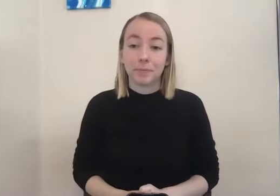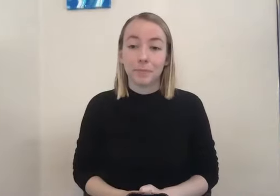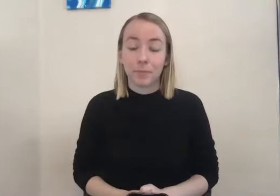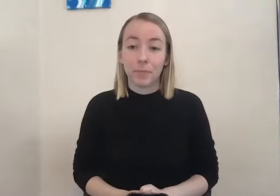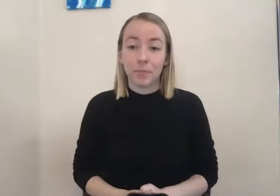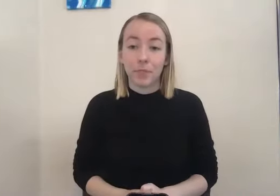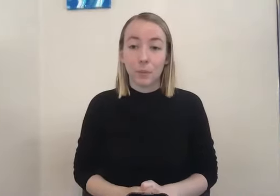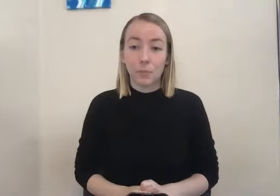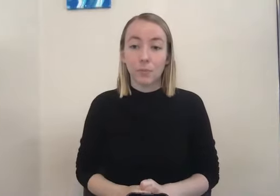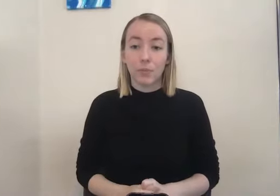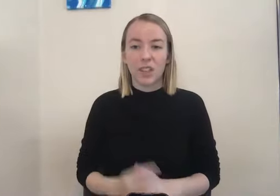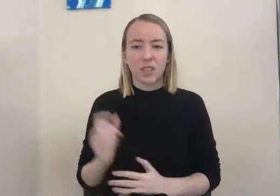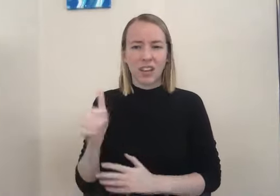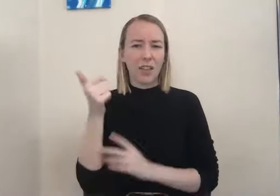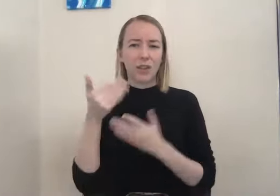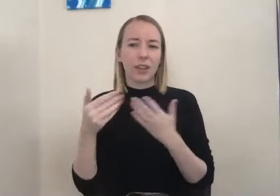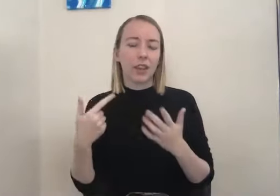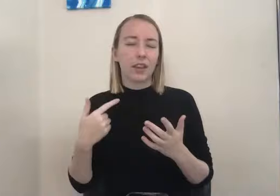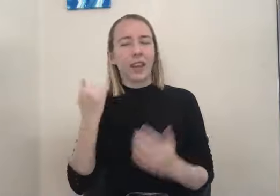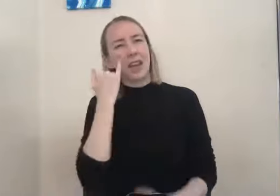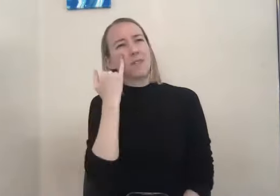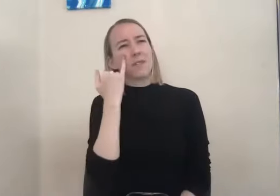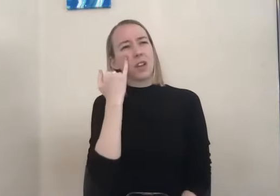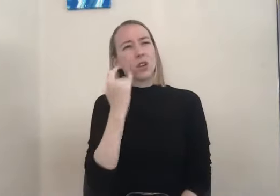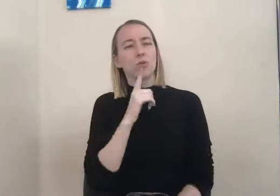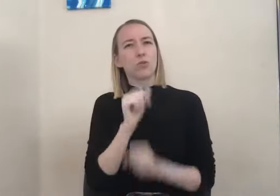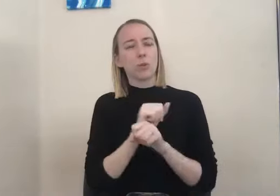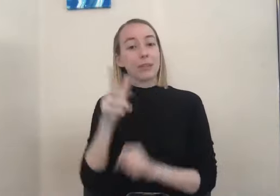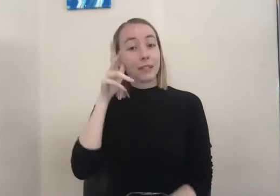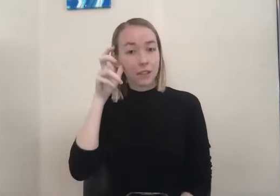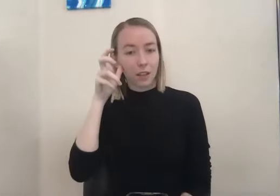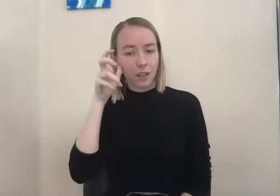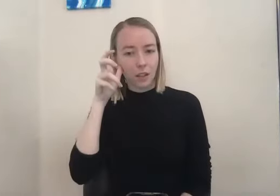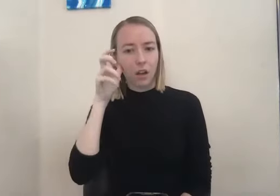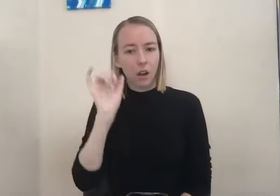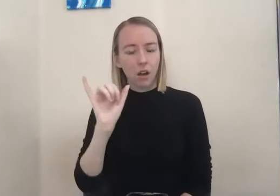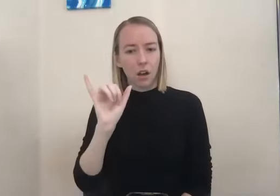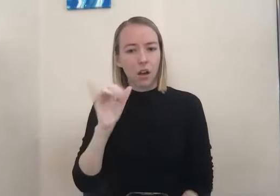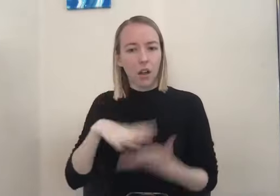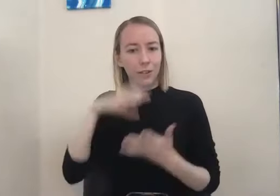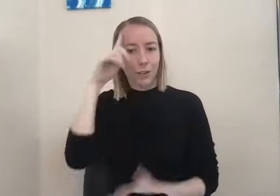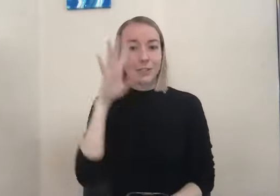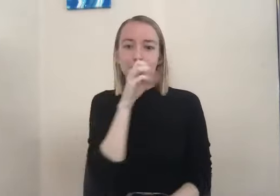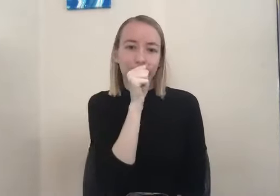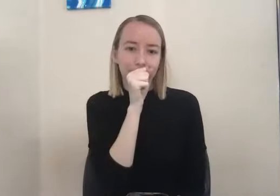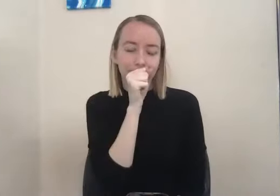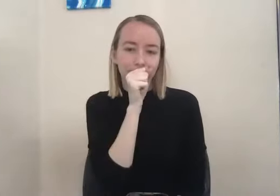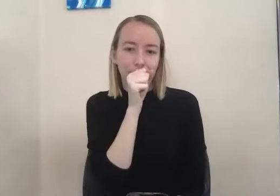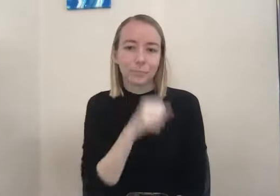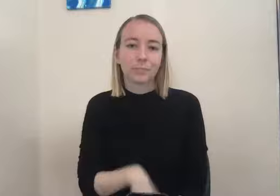But running underneath all of that was this terrible anger. And I have had people in my life and still have people in my life who